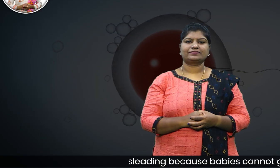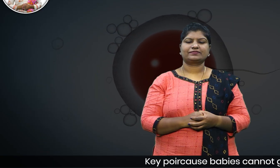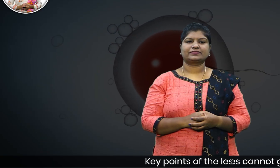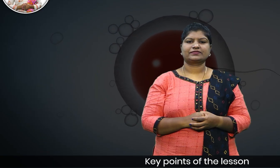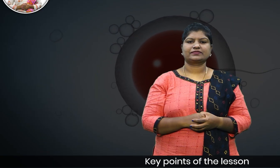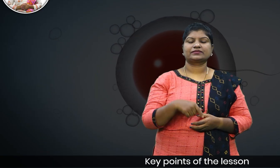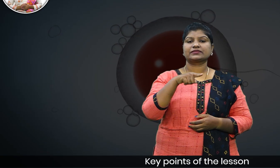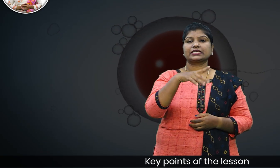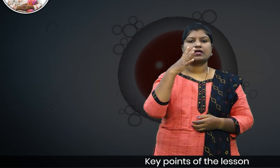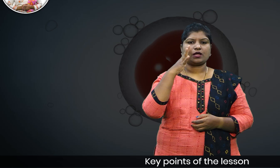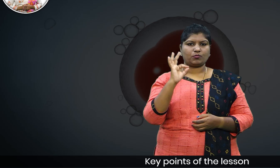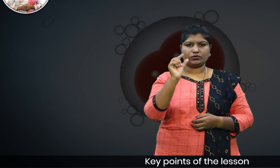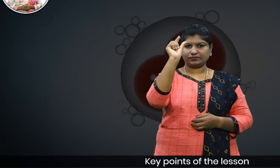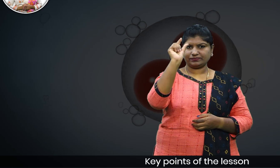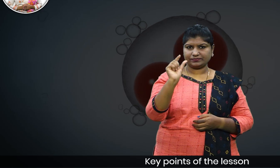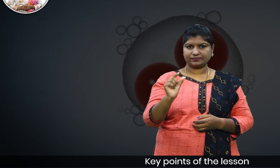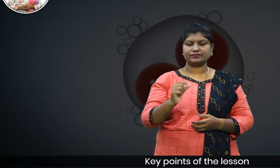Key points of the lesson.